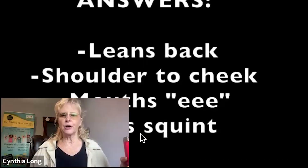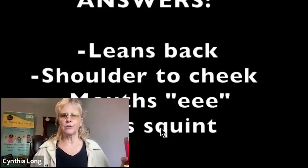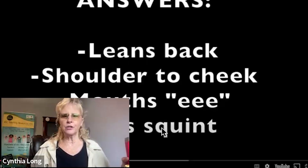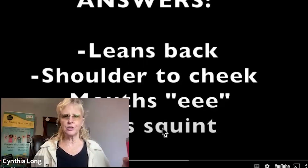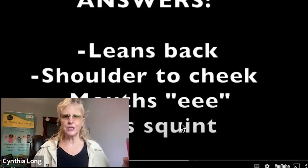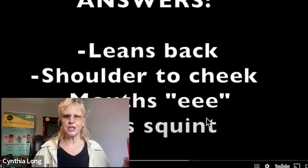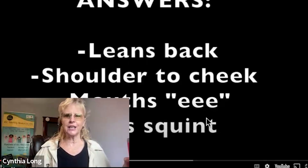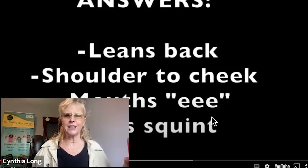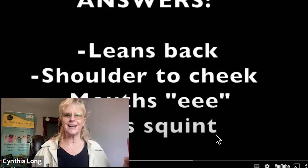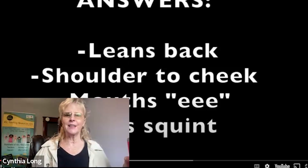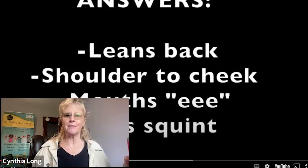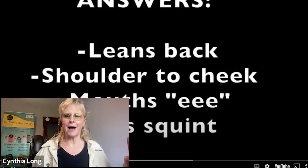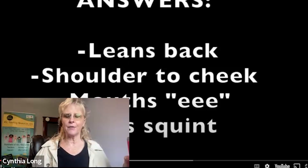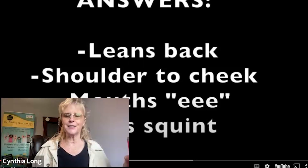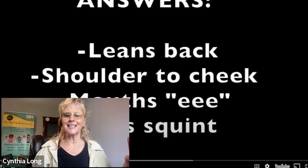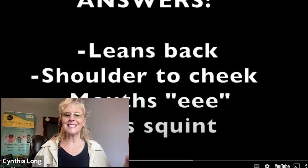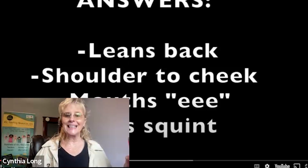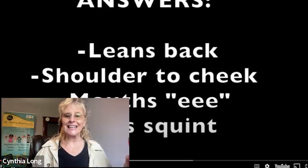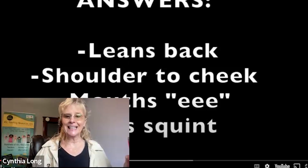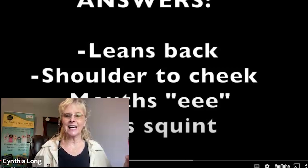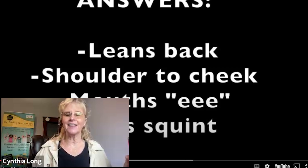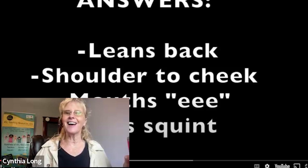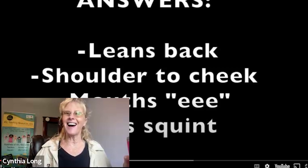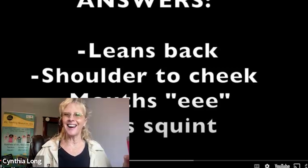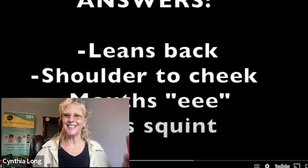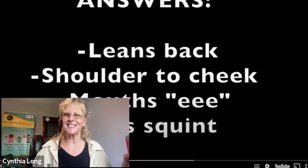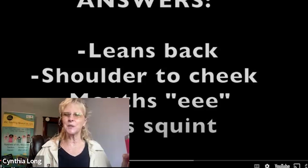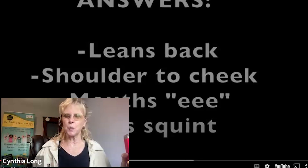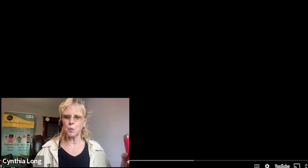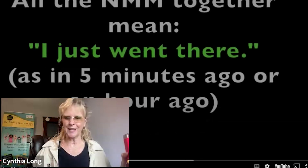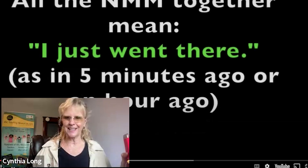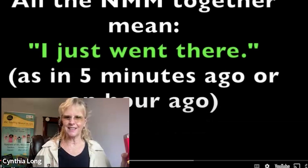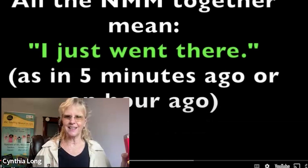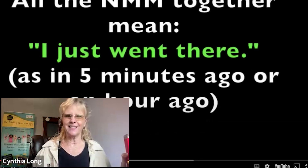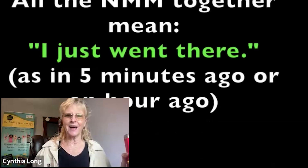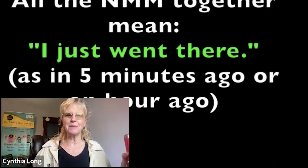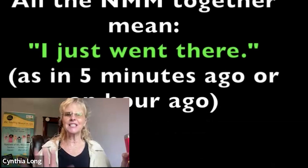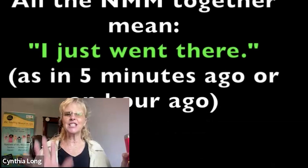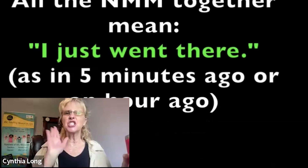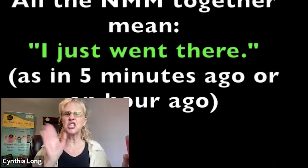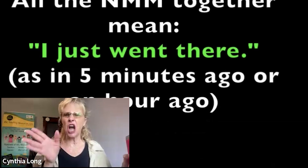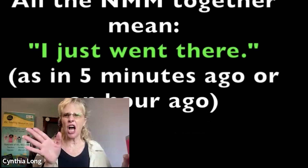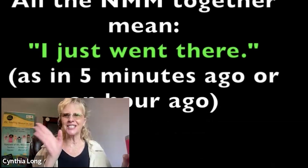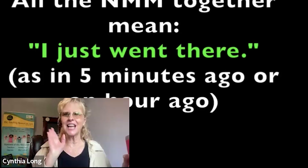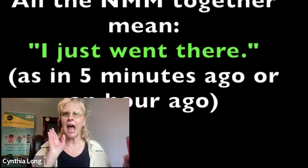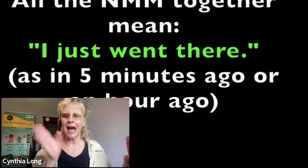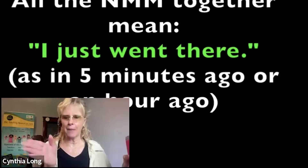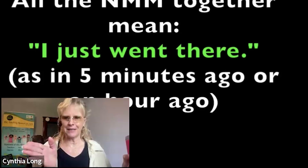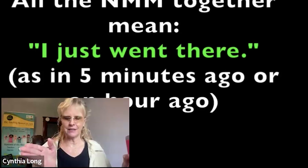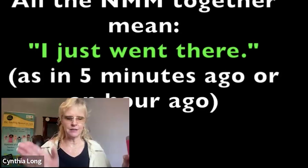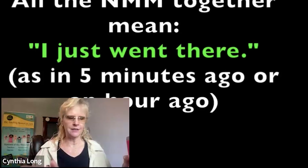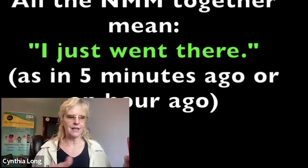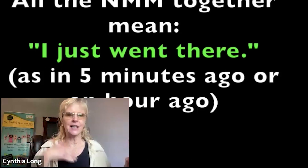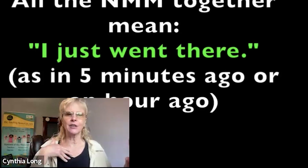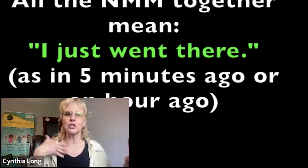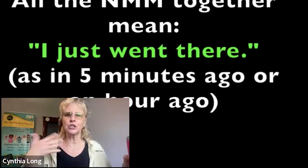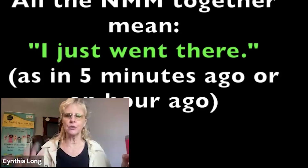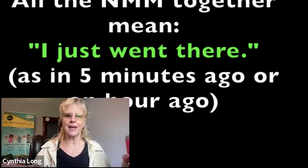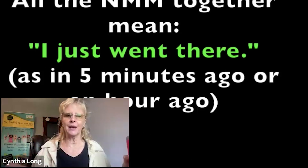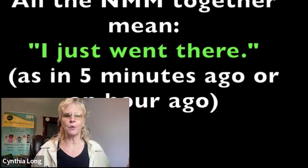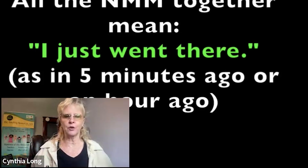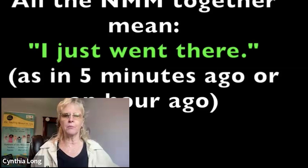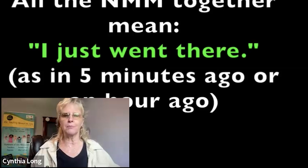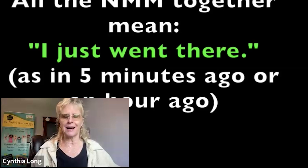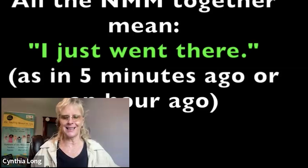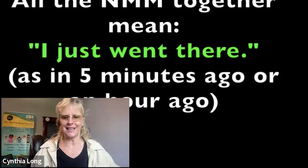So the shoulder to the cheek, the mouth says E, and the eyes squint. That means it just happened. That's how you